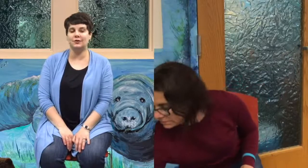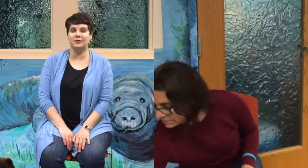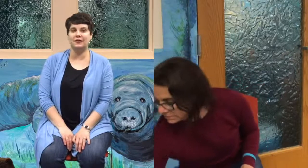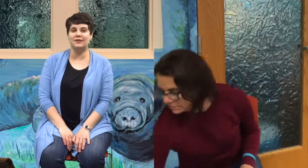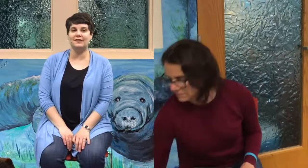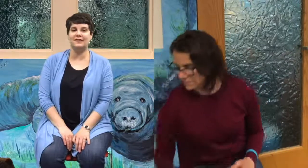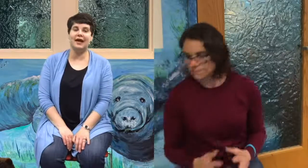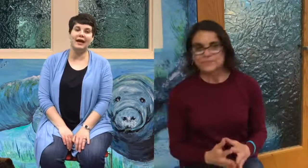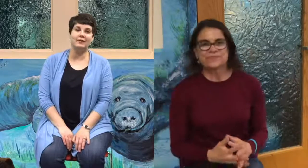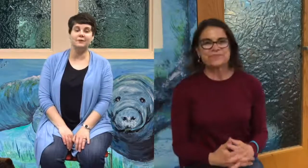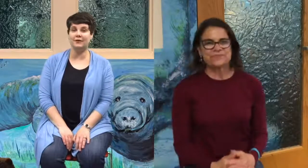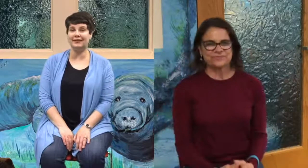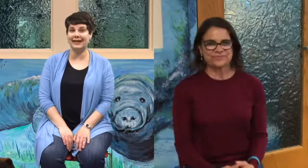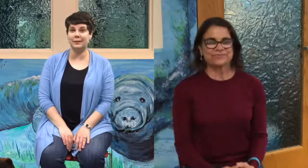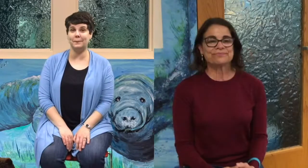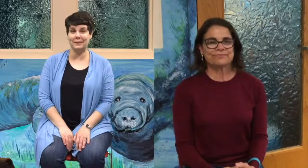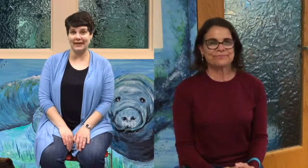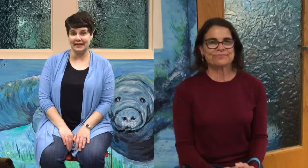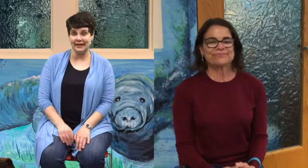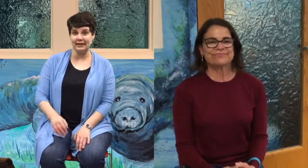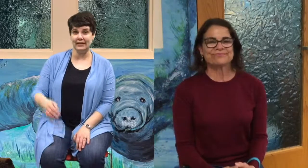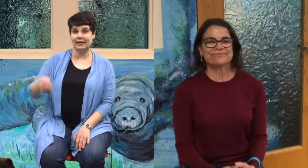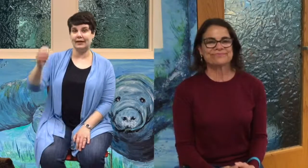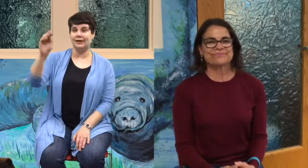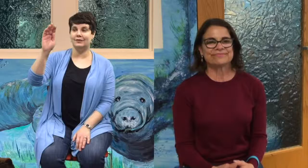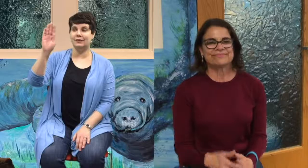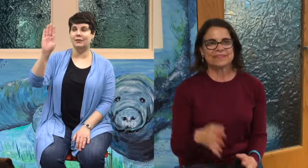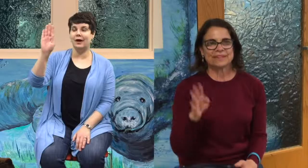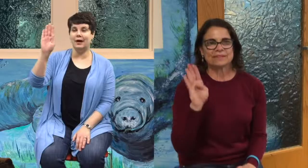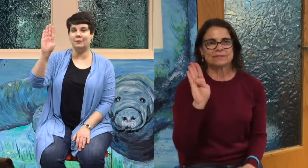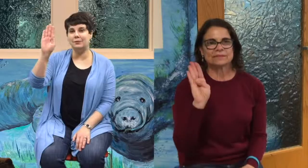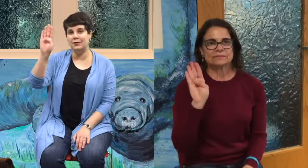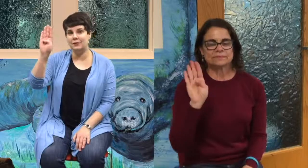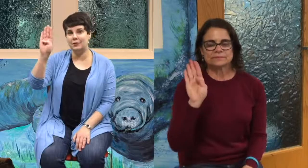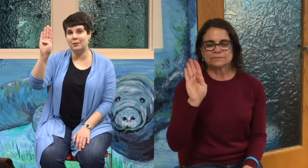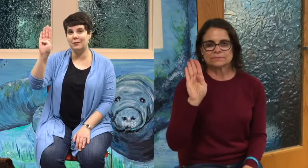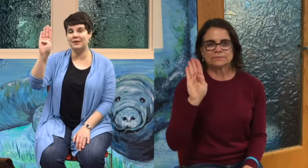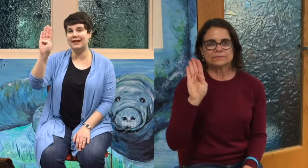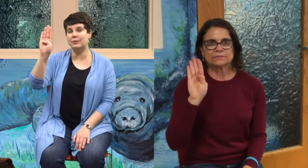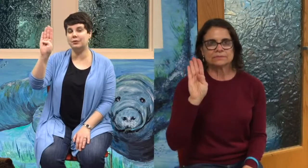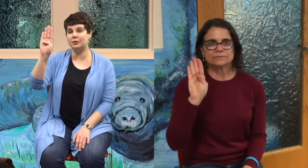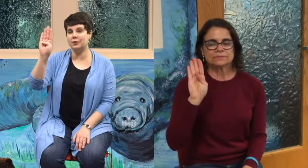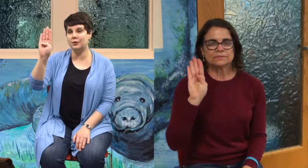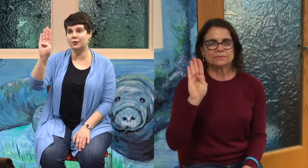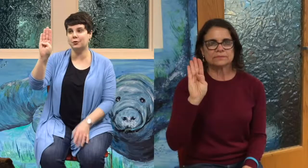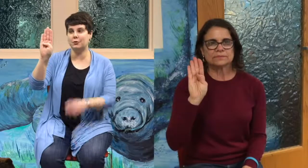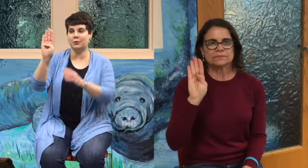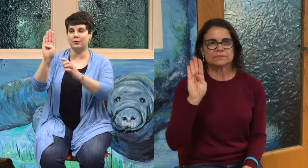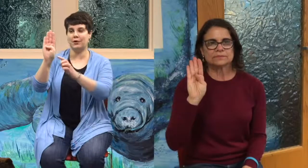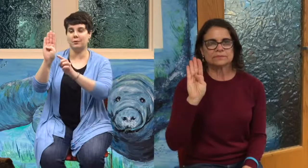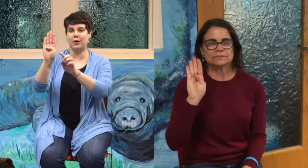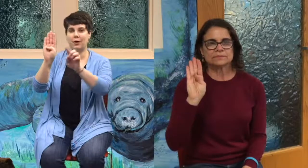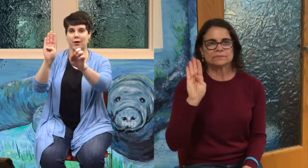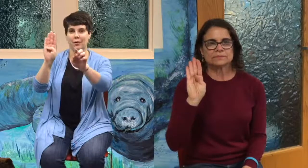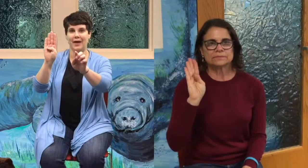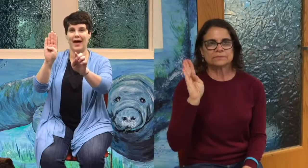the sign for the letter B. So if you remember, like blue, we put our palm